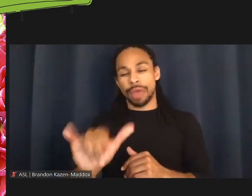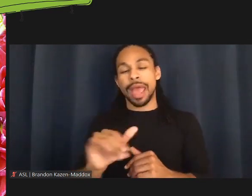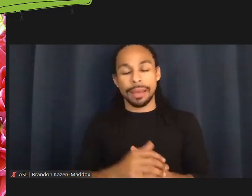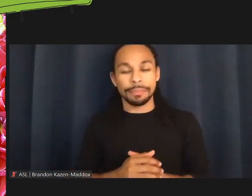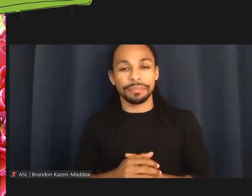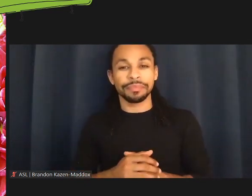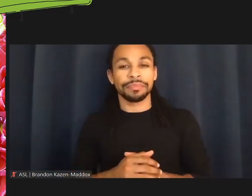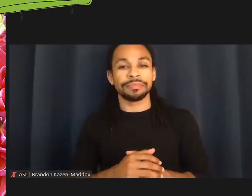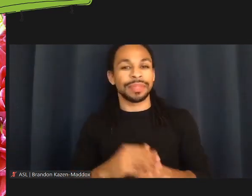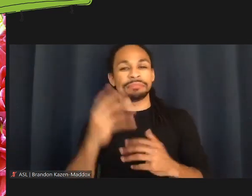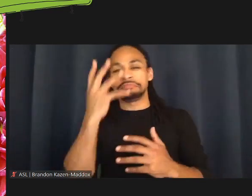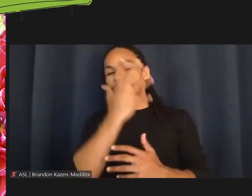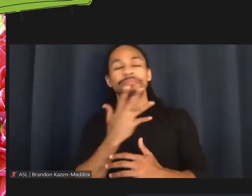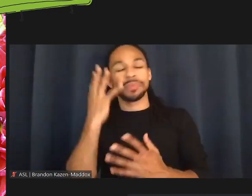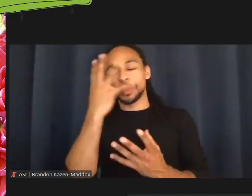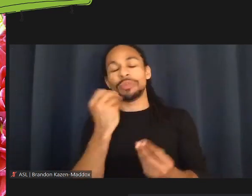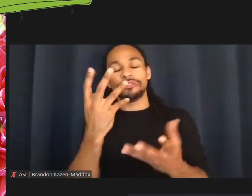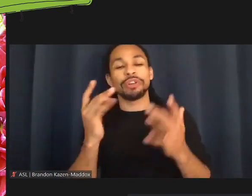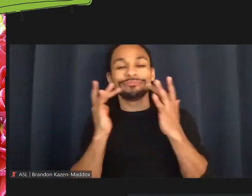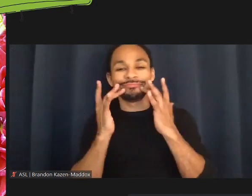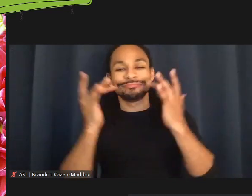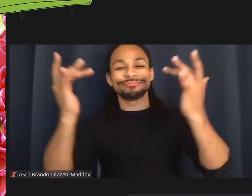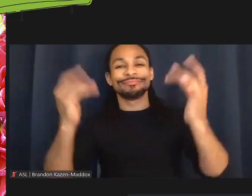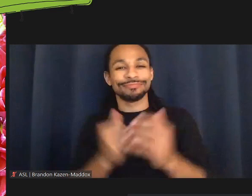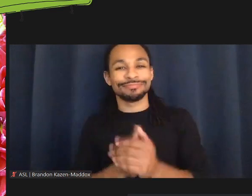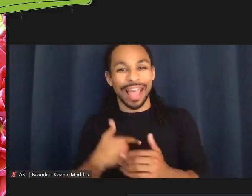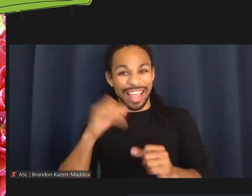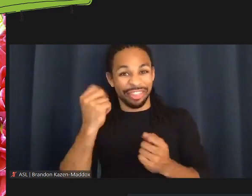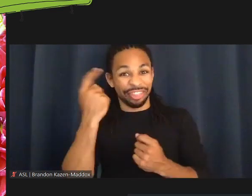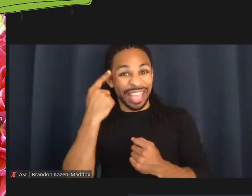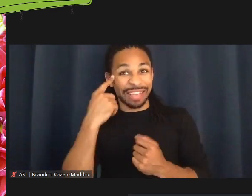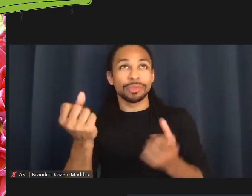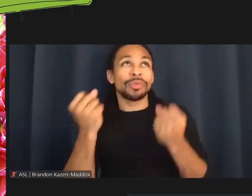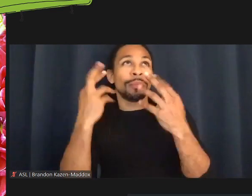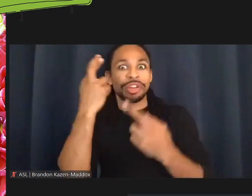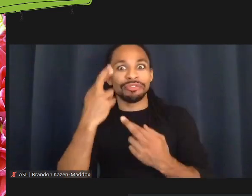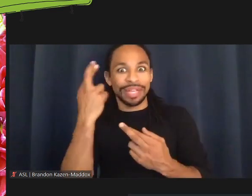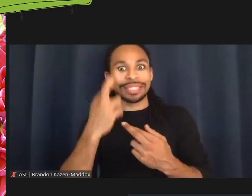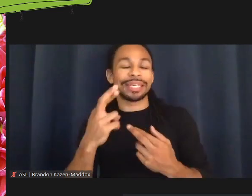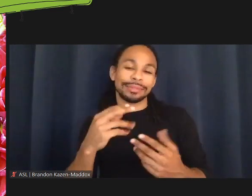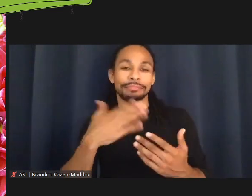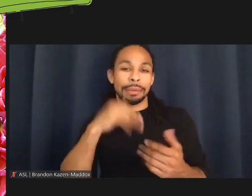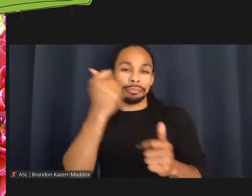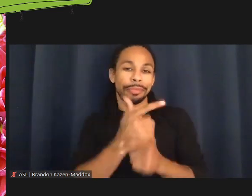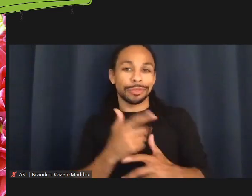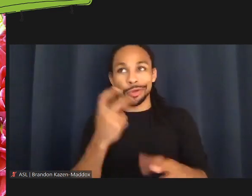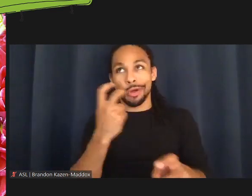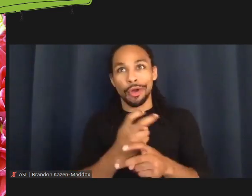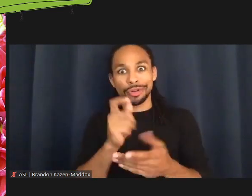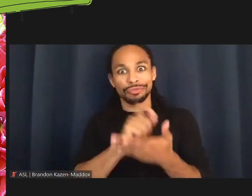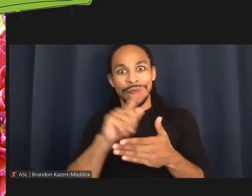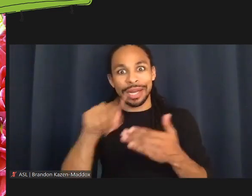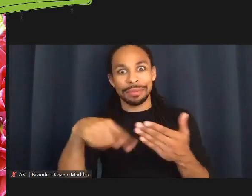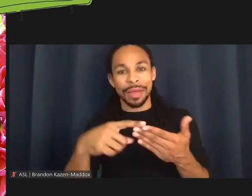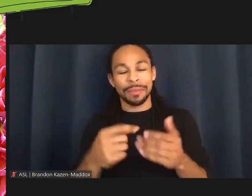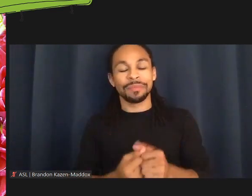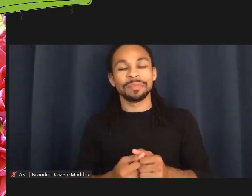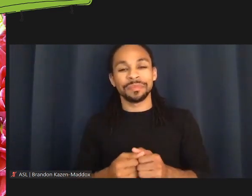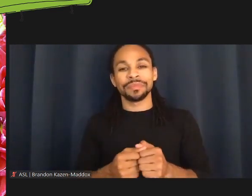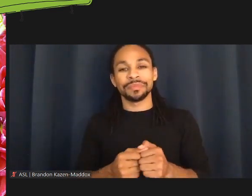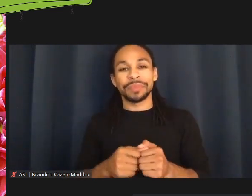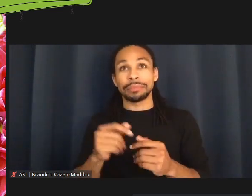and smiles. I can think of any number of reasons this man is difficult to write about, besides the obvious horror of the